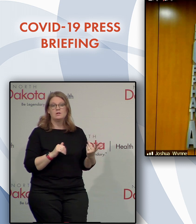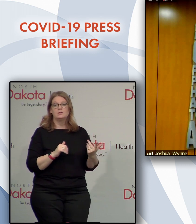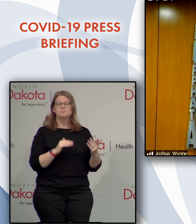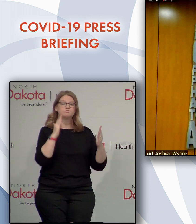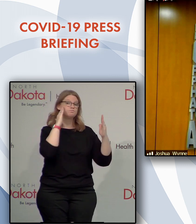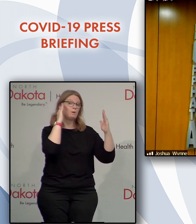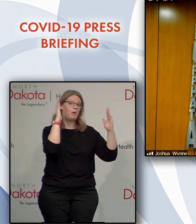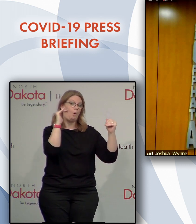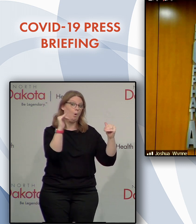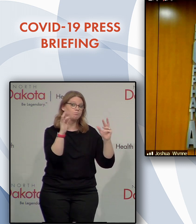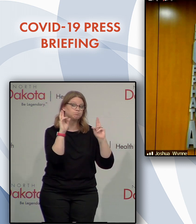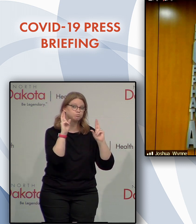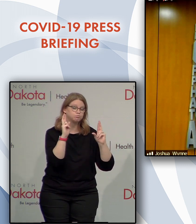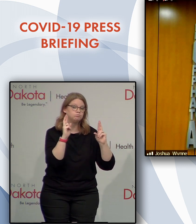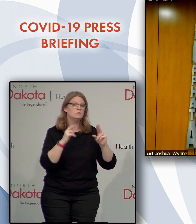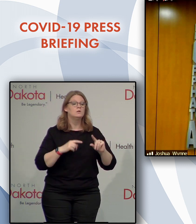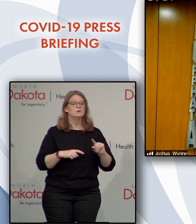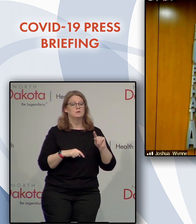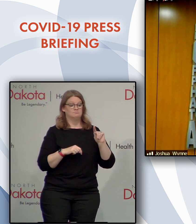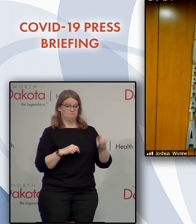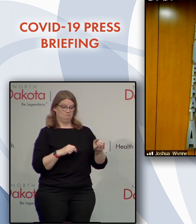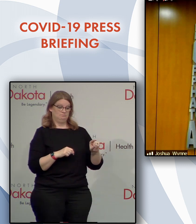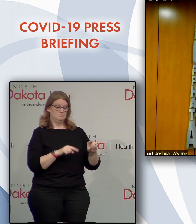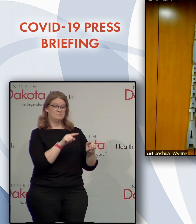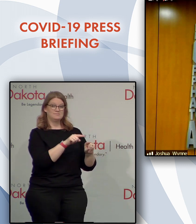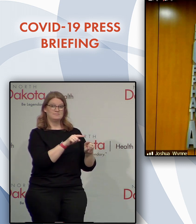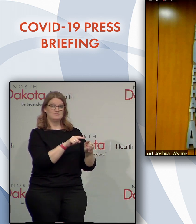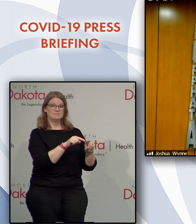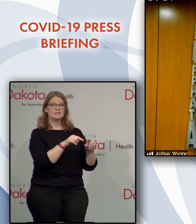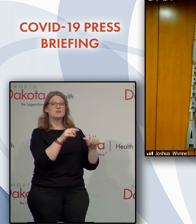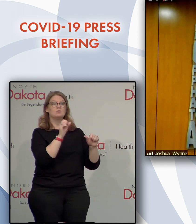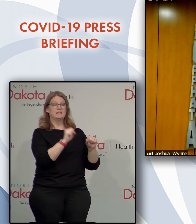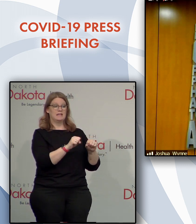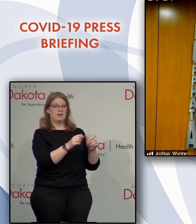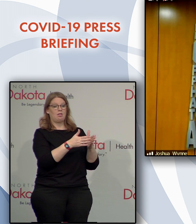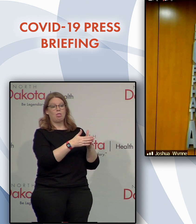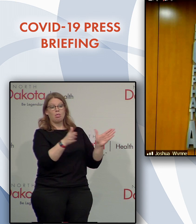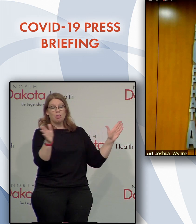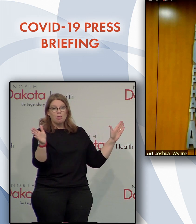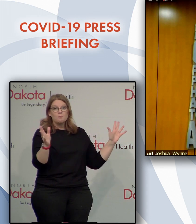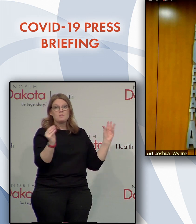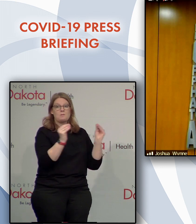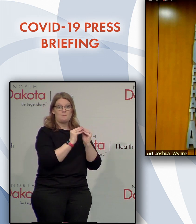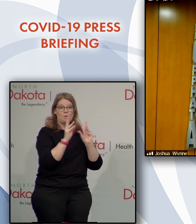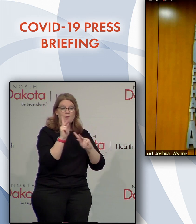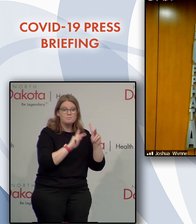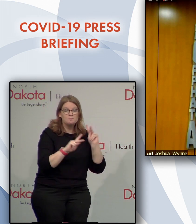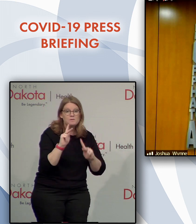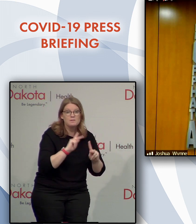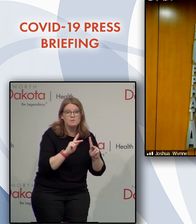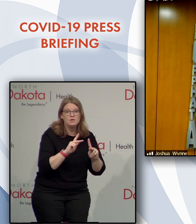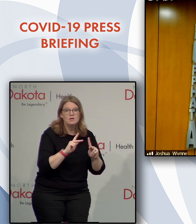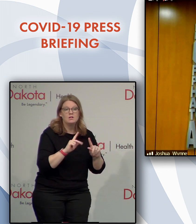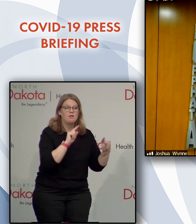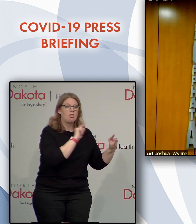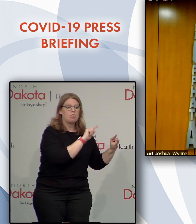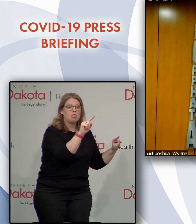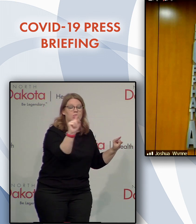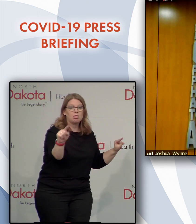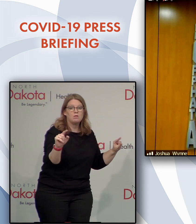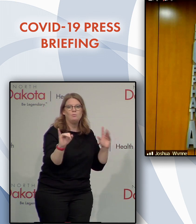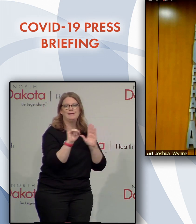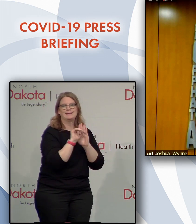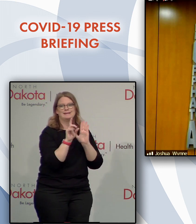hope is that by doing this in a widespread and frequent manner, that we can identify even more